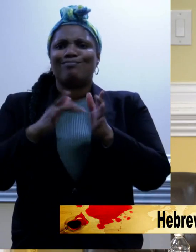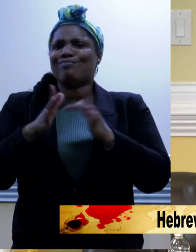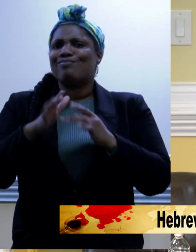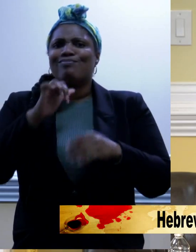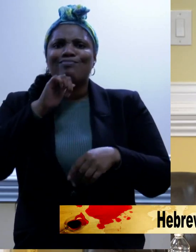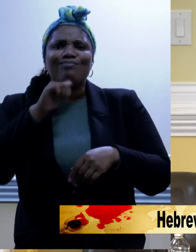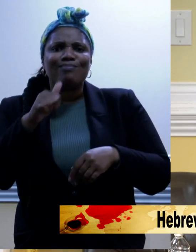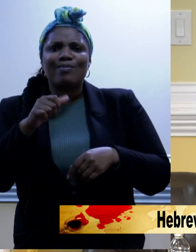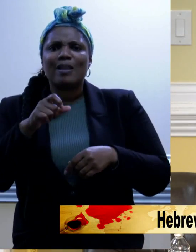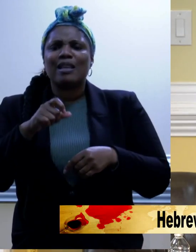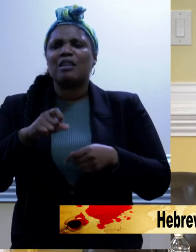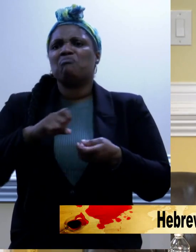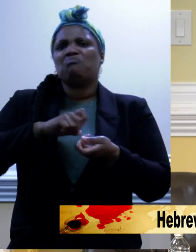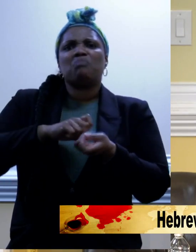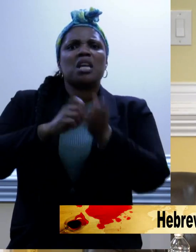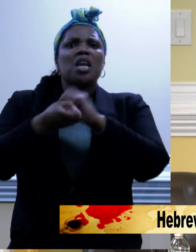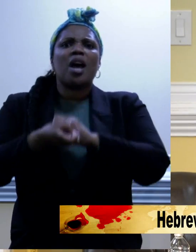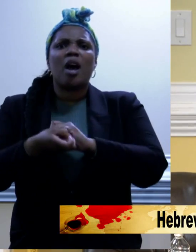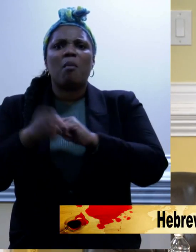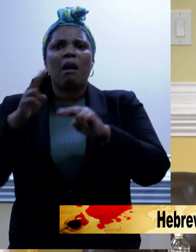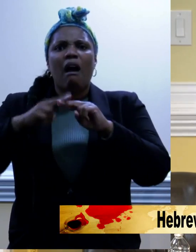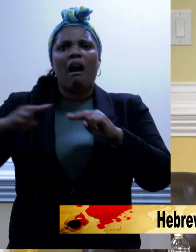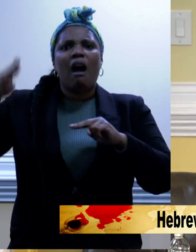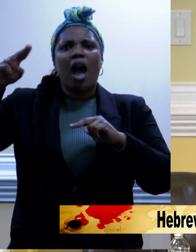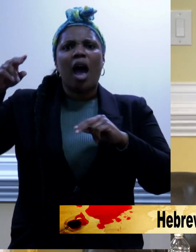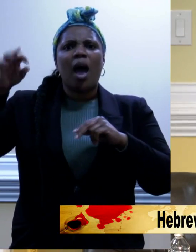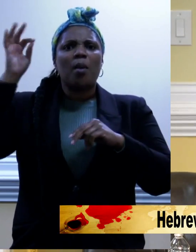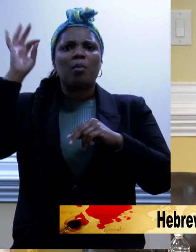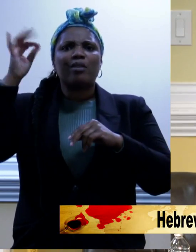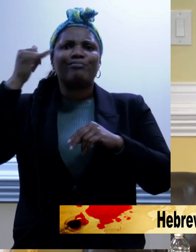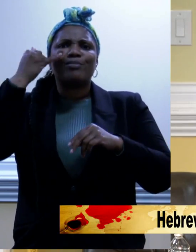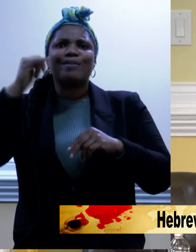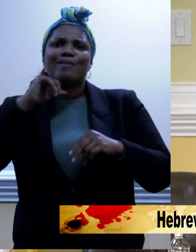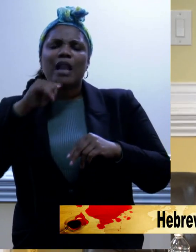become high priest if he is not Melchizedek.